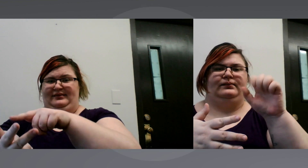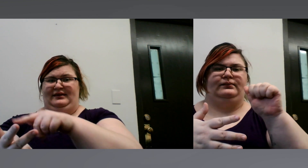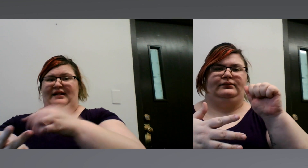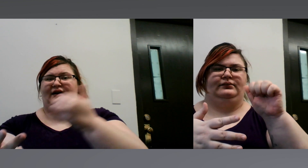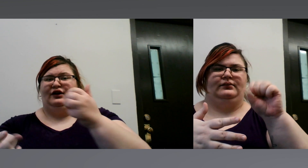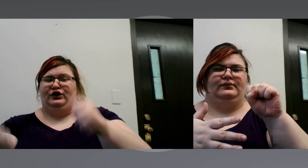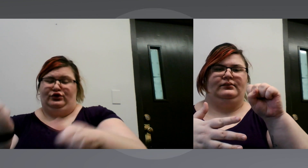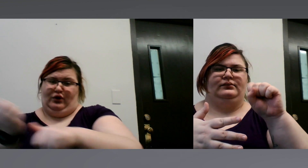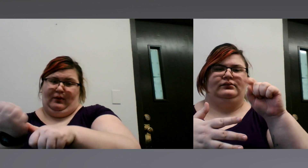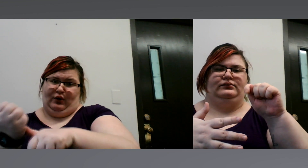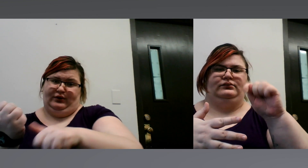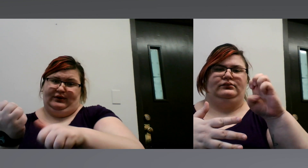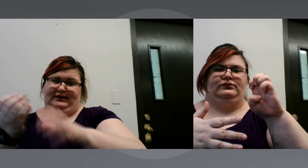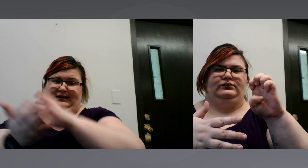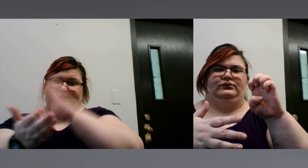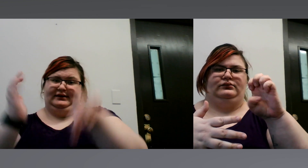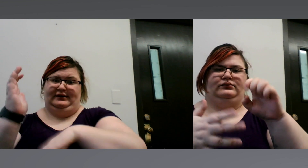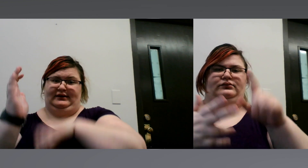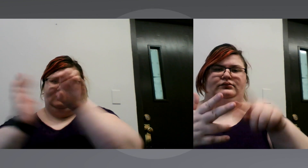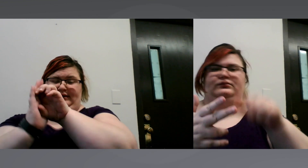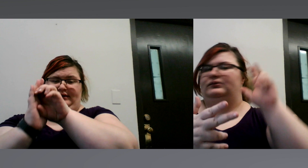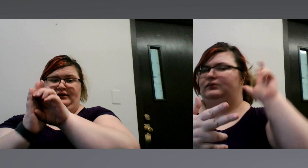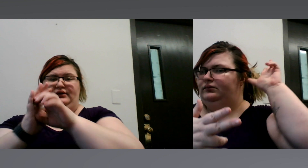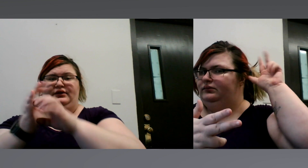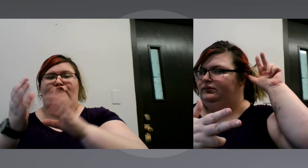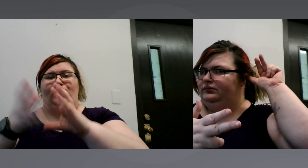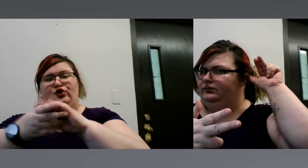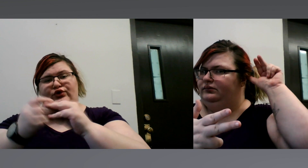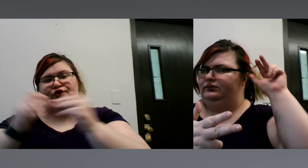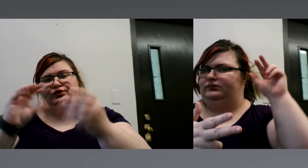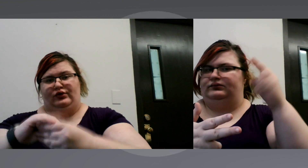Since we know our theme and our characters and the setting.